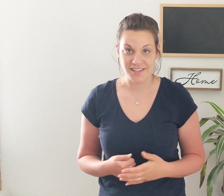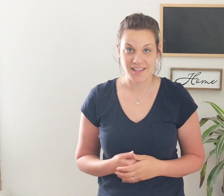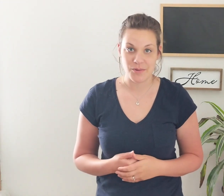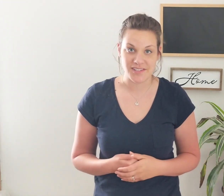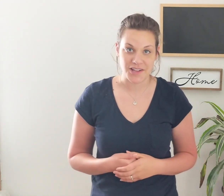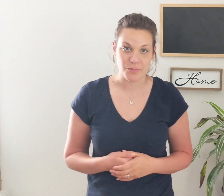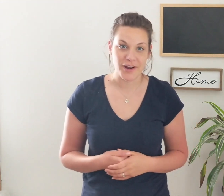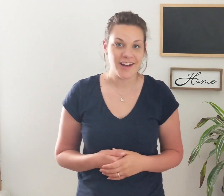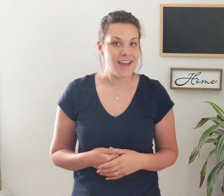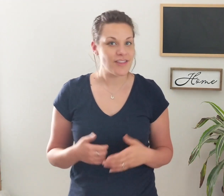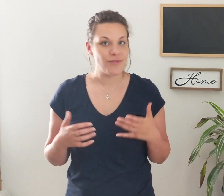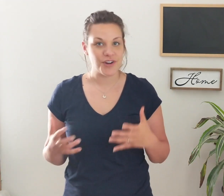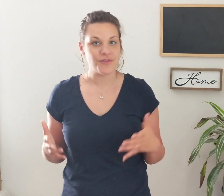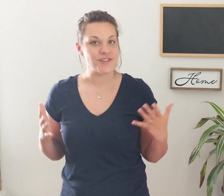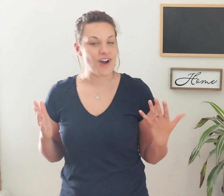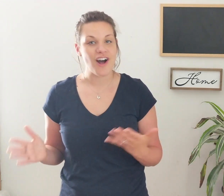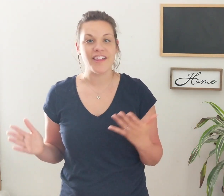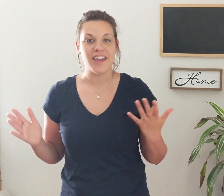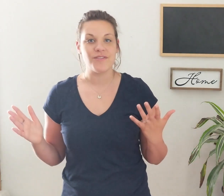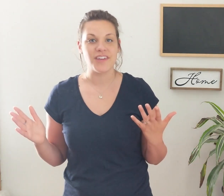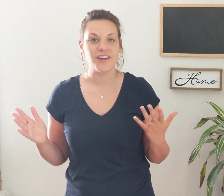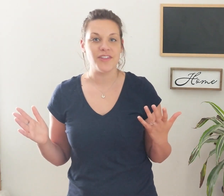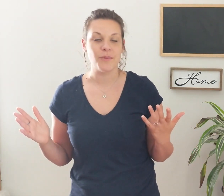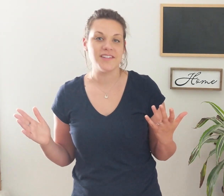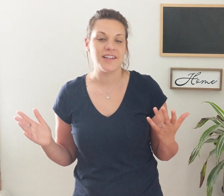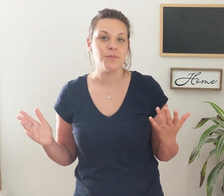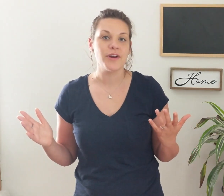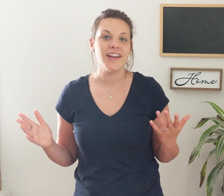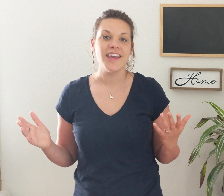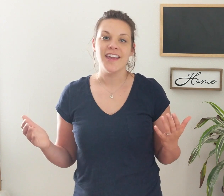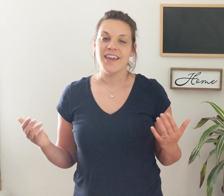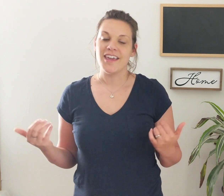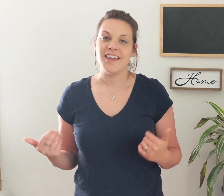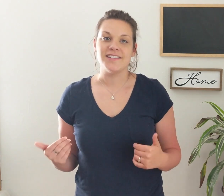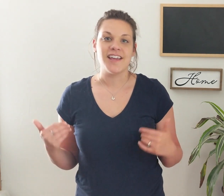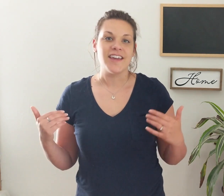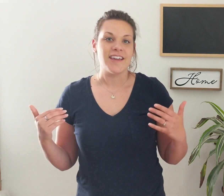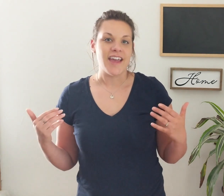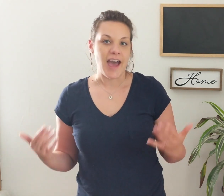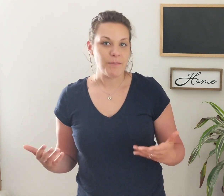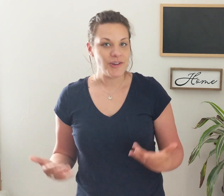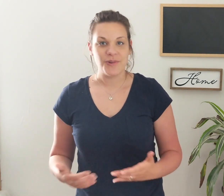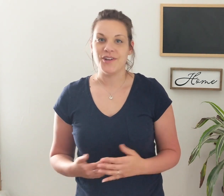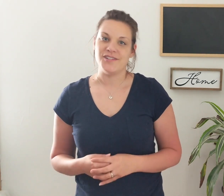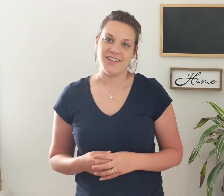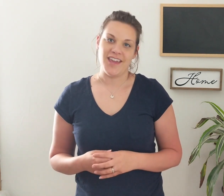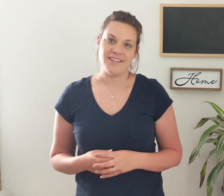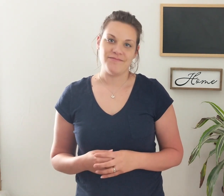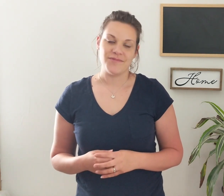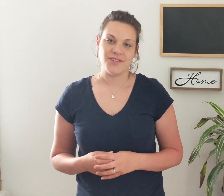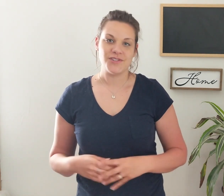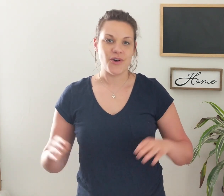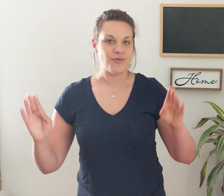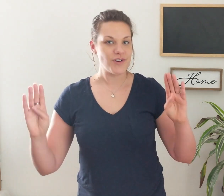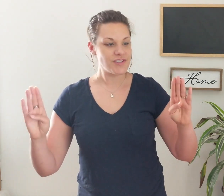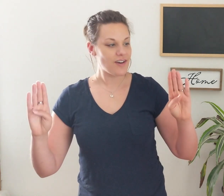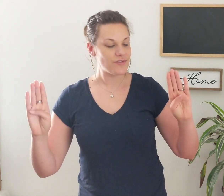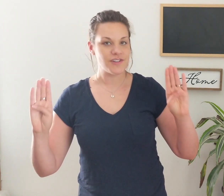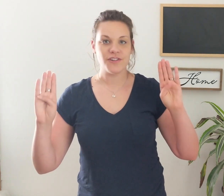that we celebrate, the very first holiday of the year that we celebrate is Happy New Year's Day. So first off, to learn